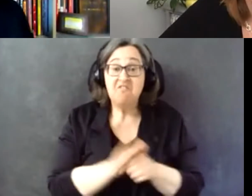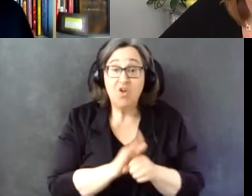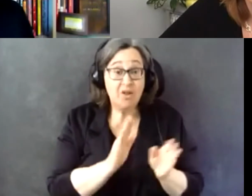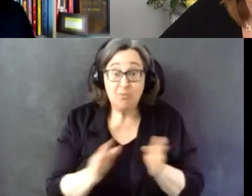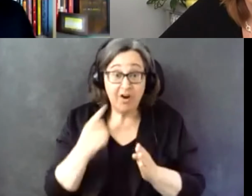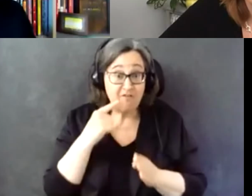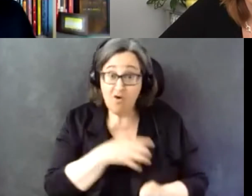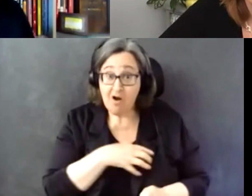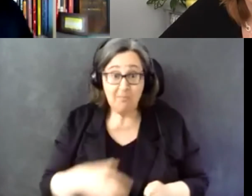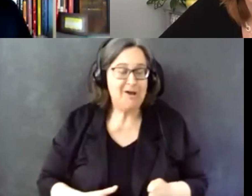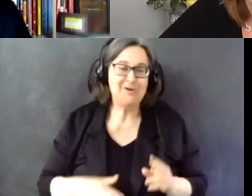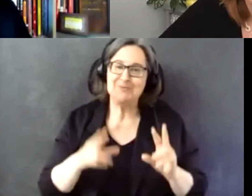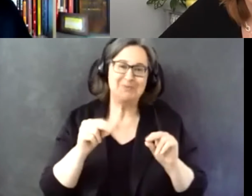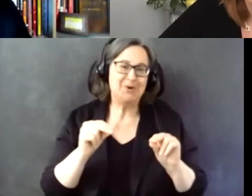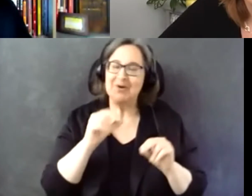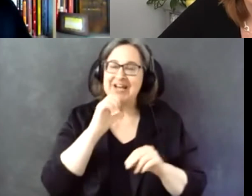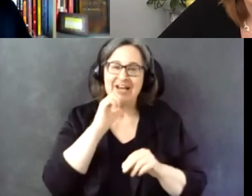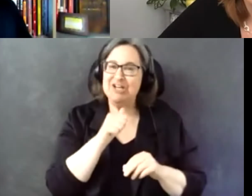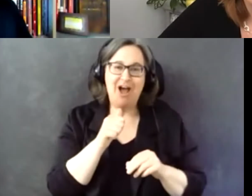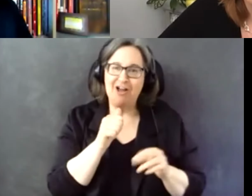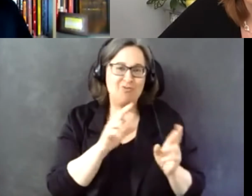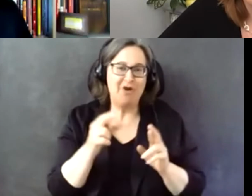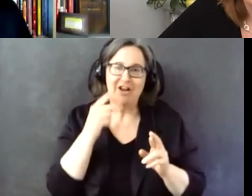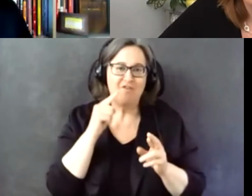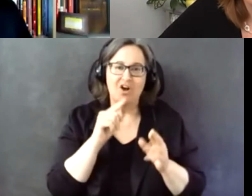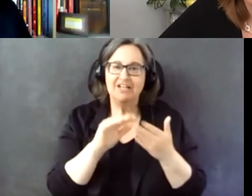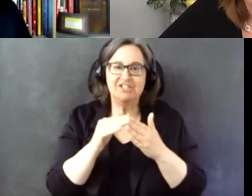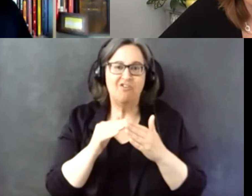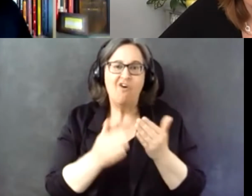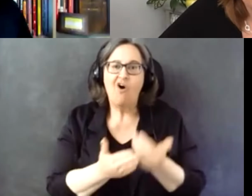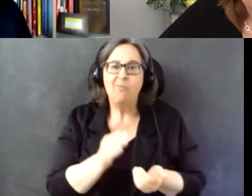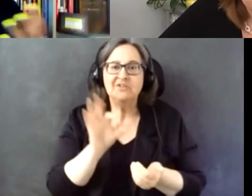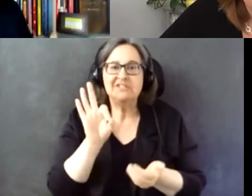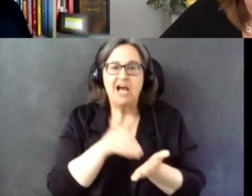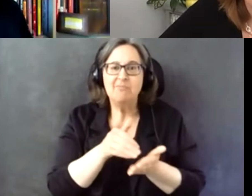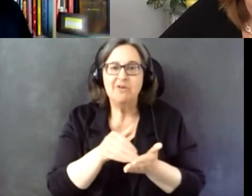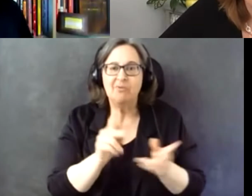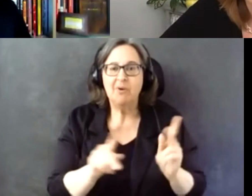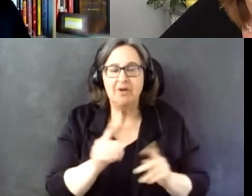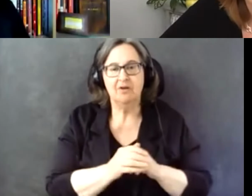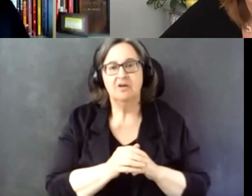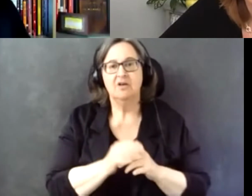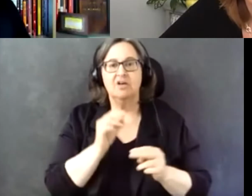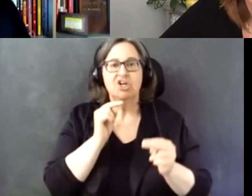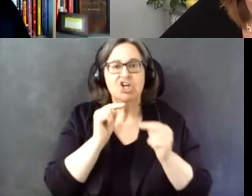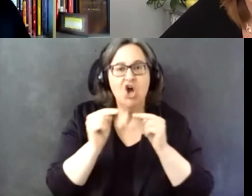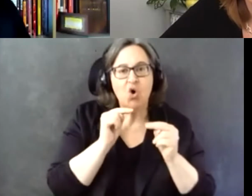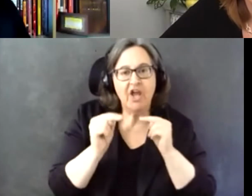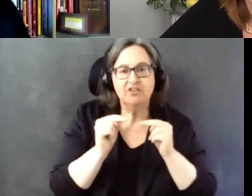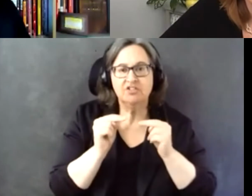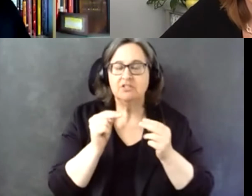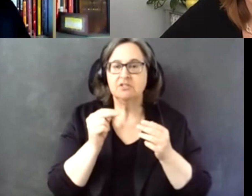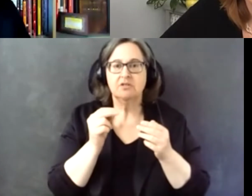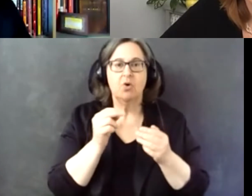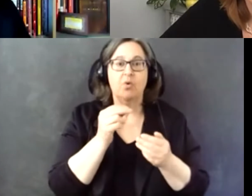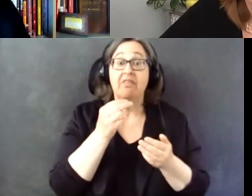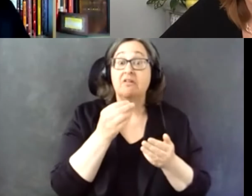what's going to be thrown at them in a city of almost nine million people with you know negotiations uh financially on the state level and also on the